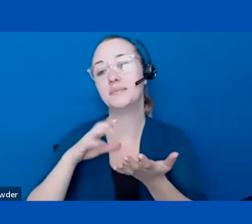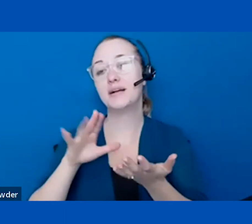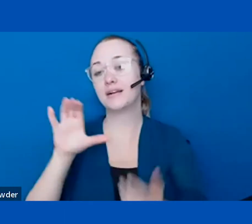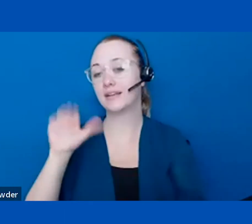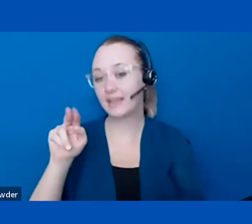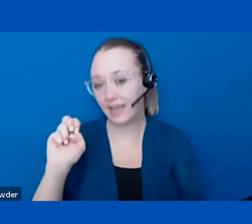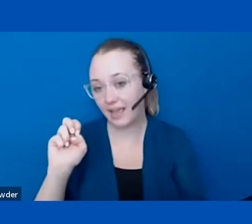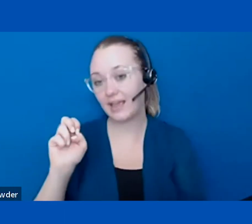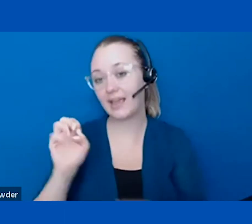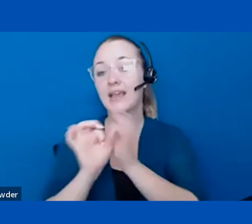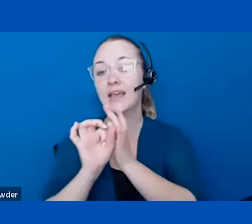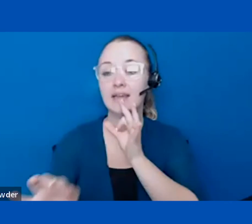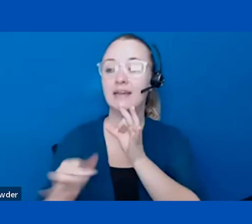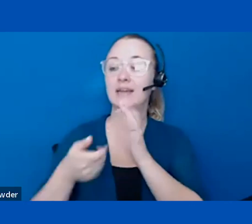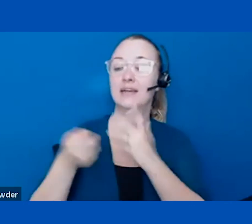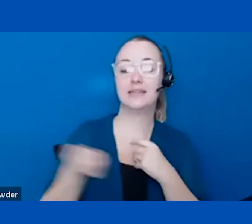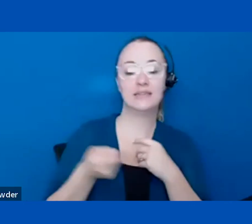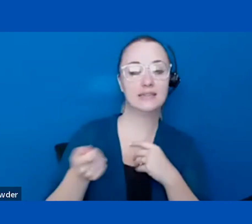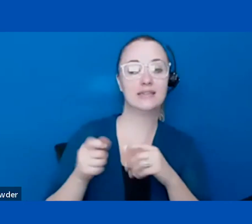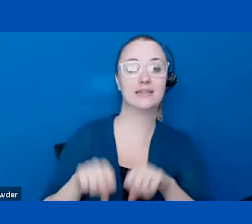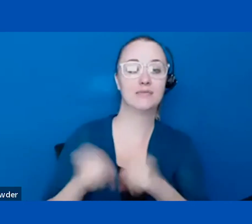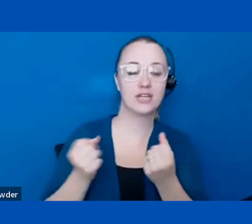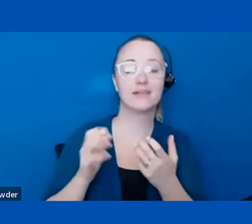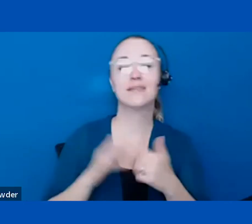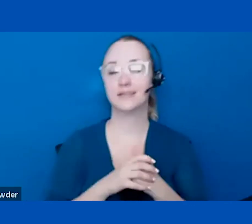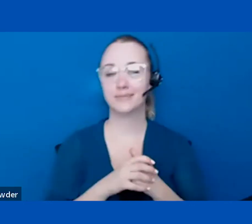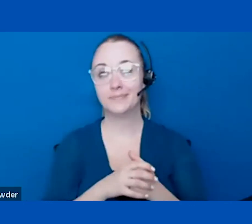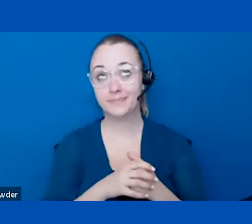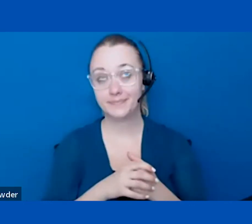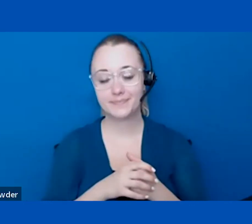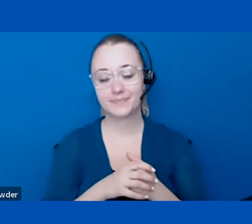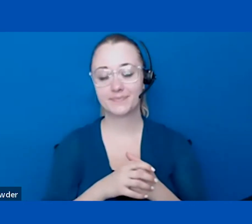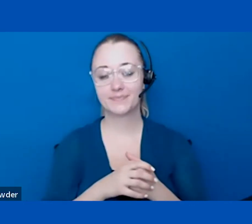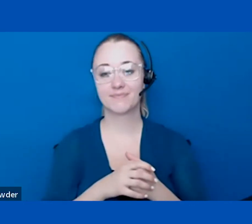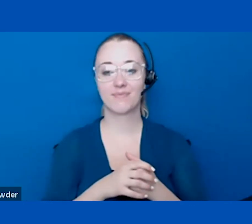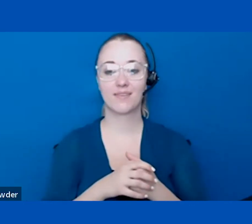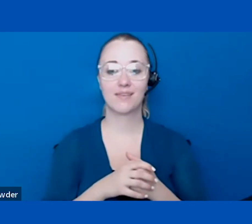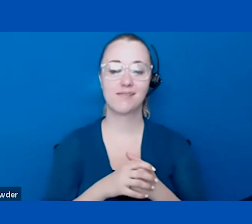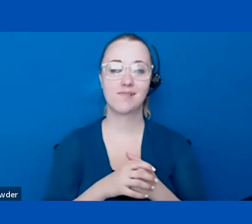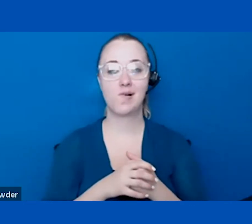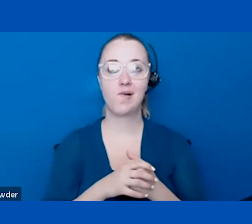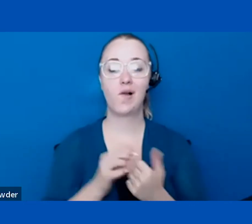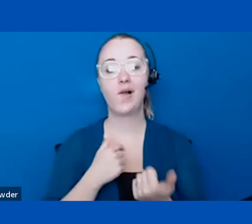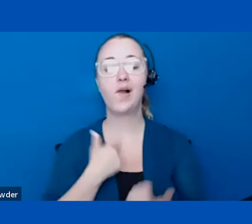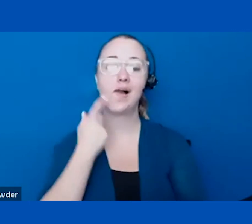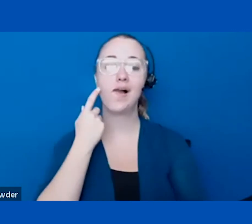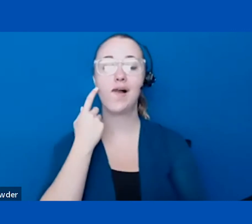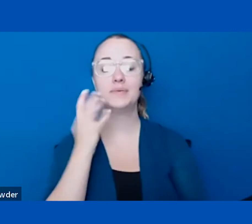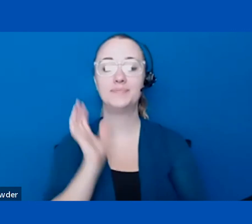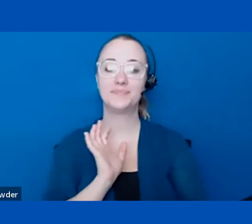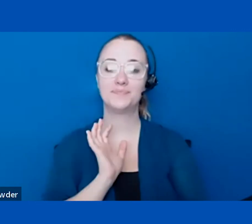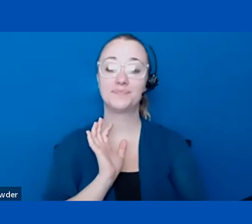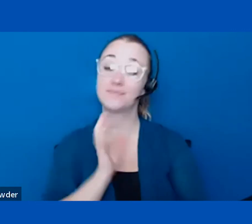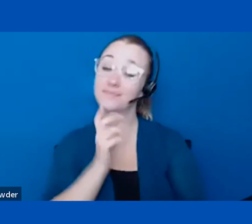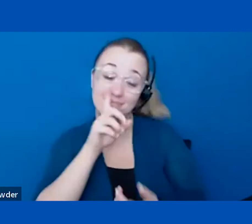canes breaking and things like that, I think that I You know, it